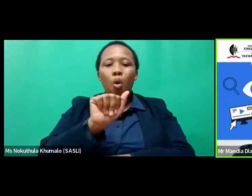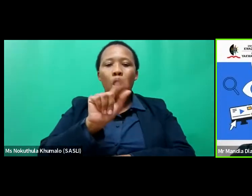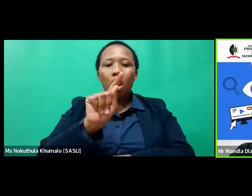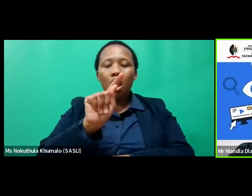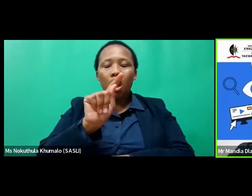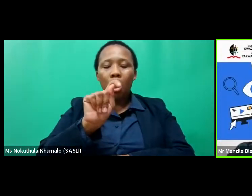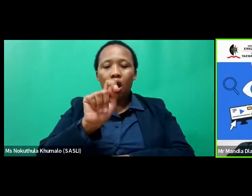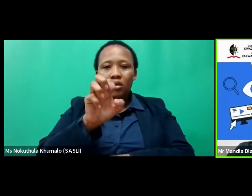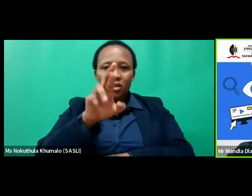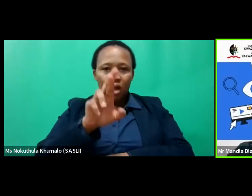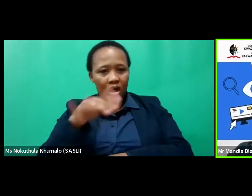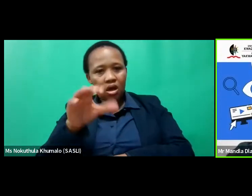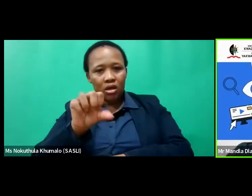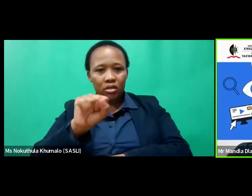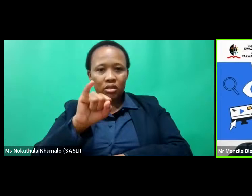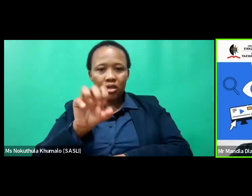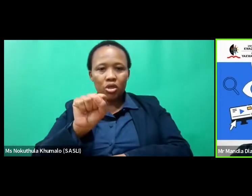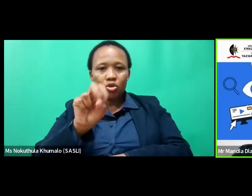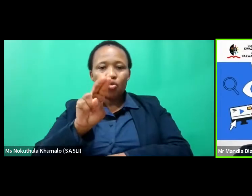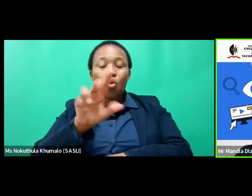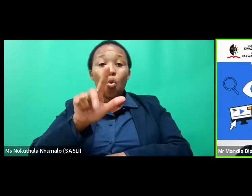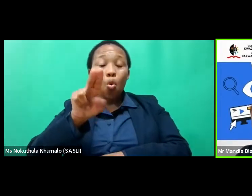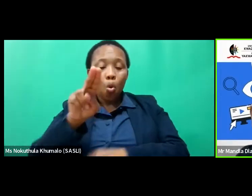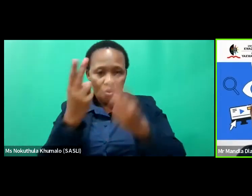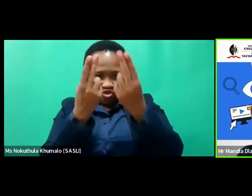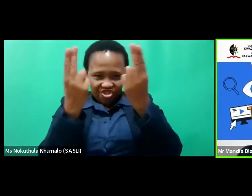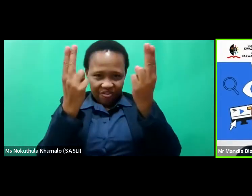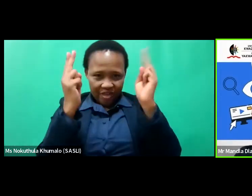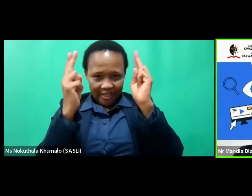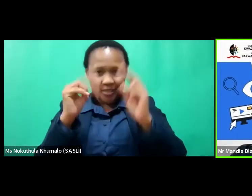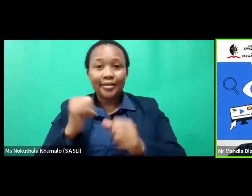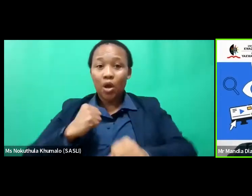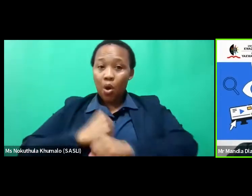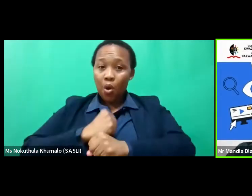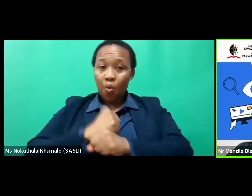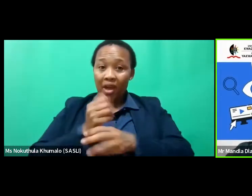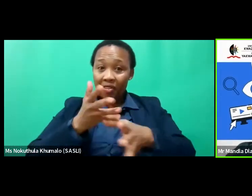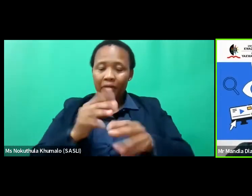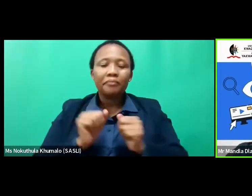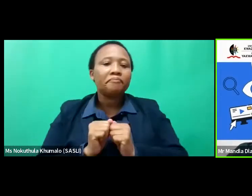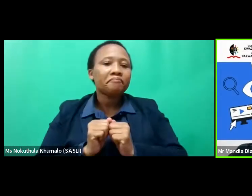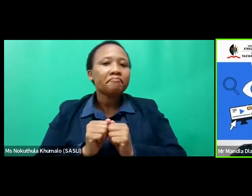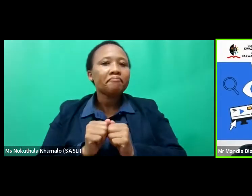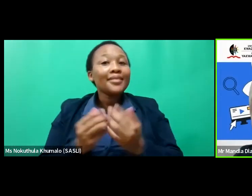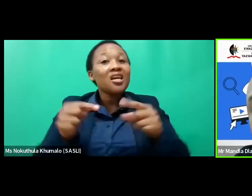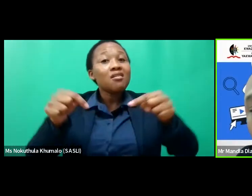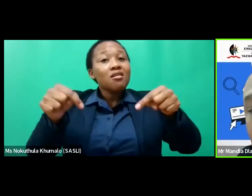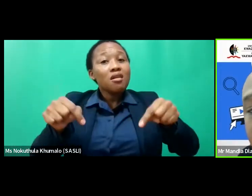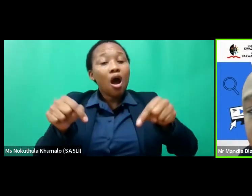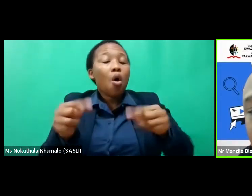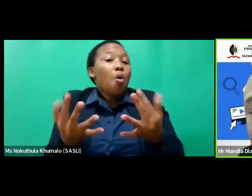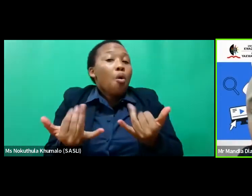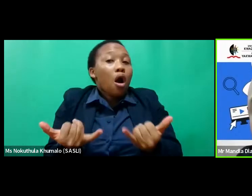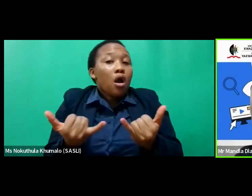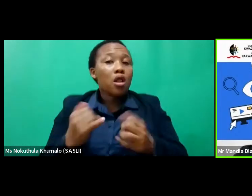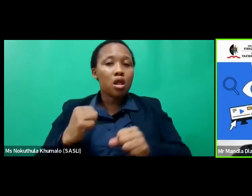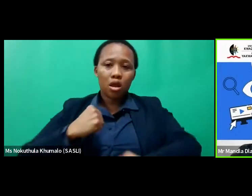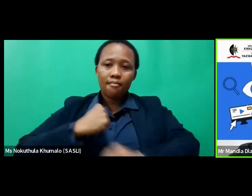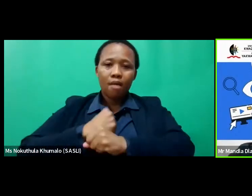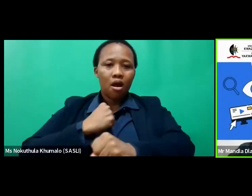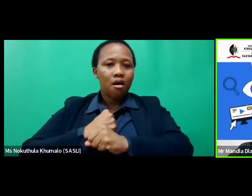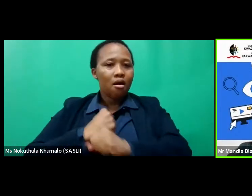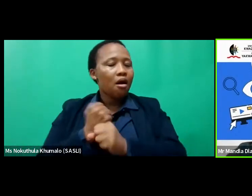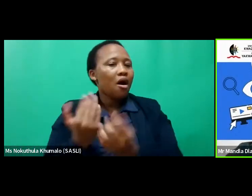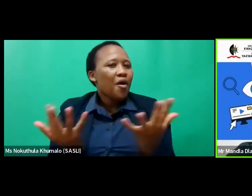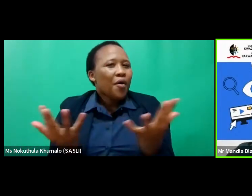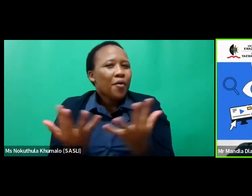and Research. He currently serves at the Higher Education Quality Committee of the Council